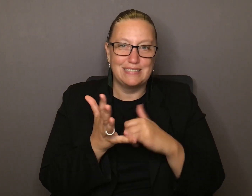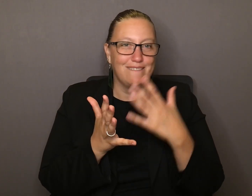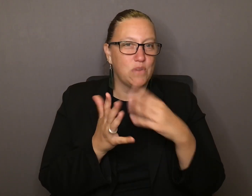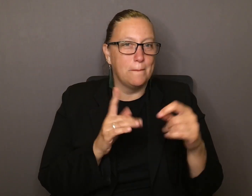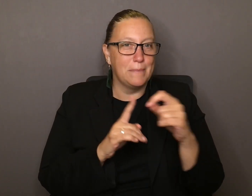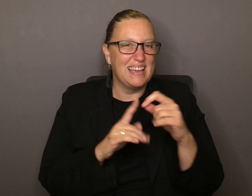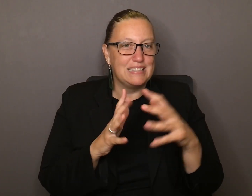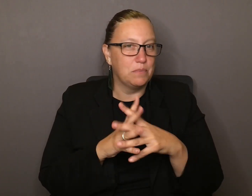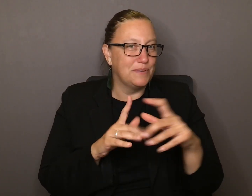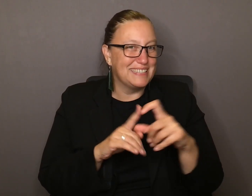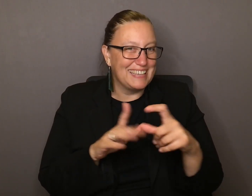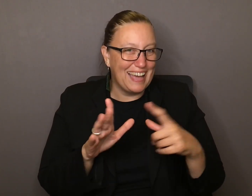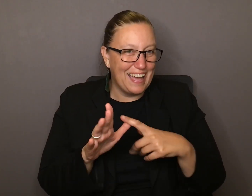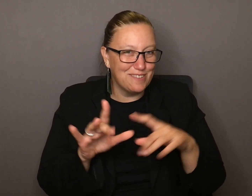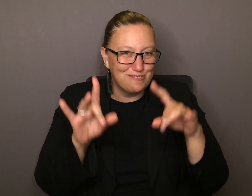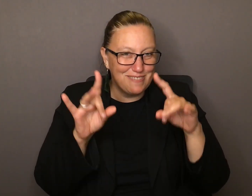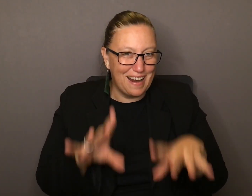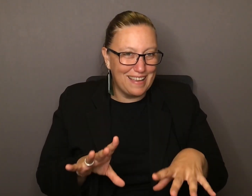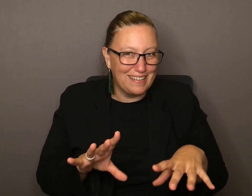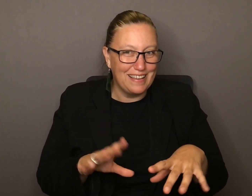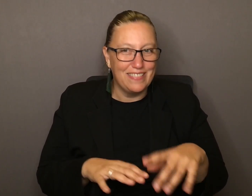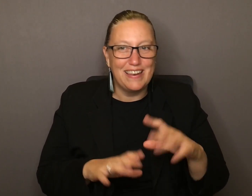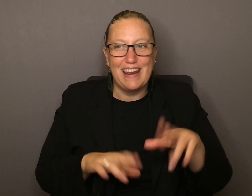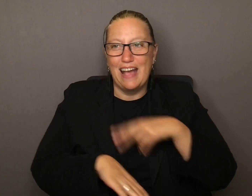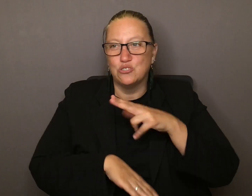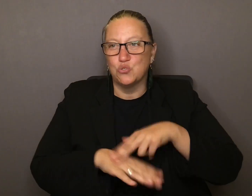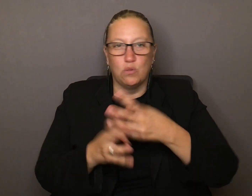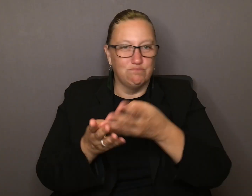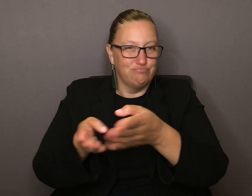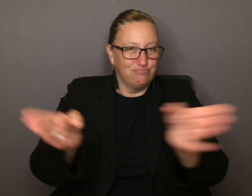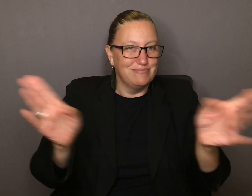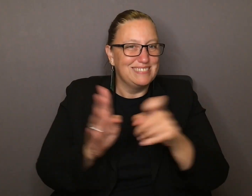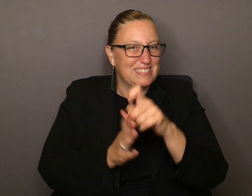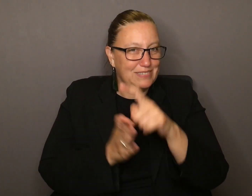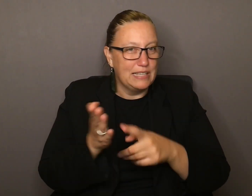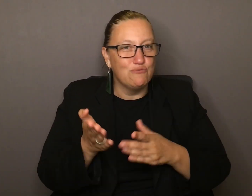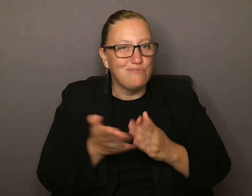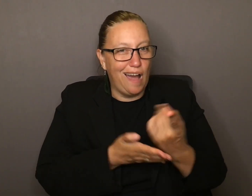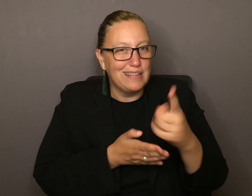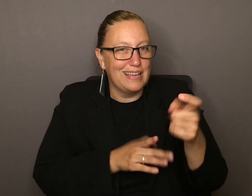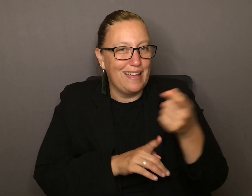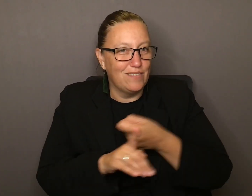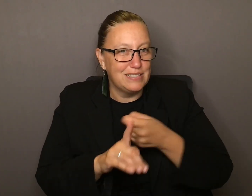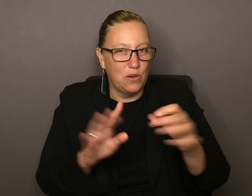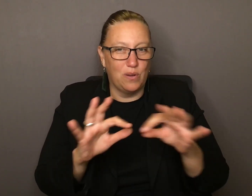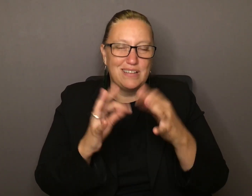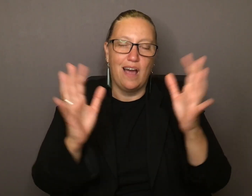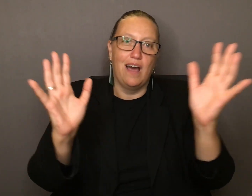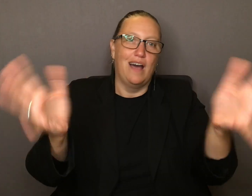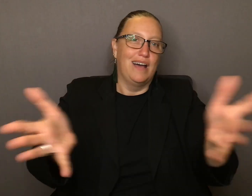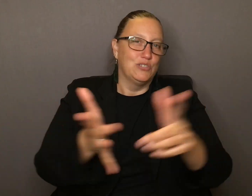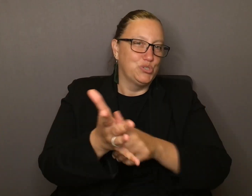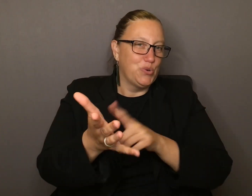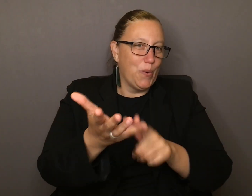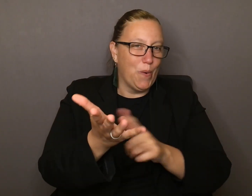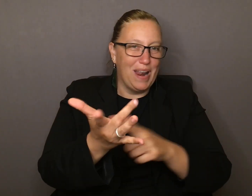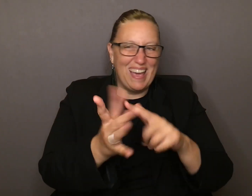the national cross-disability rights and advocacy organisation. Julian, thank you for the pleasure of